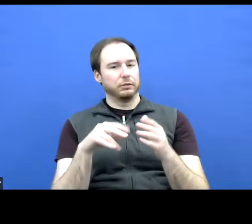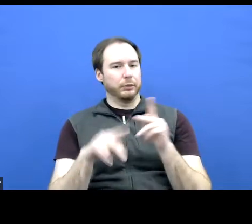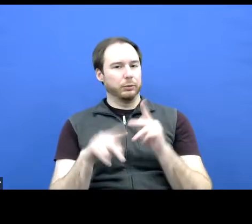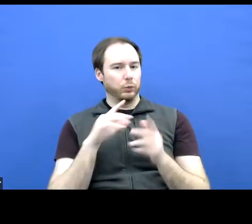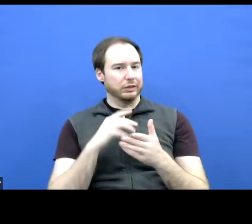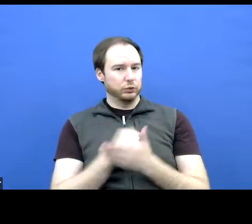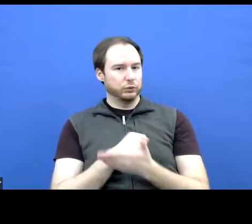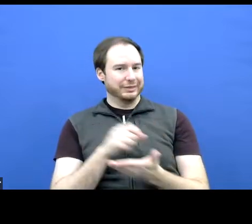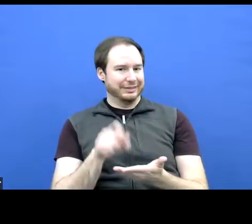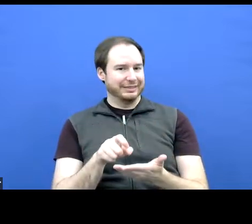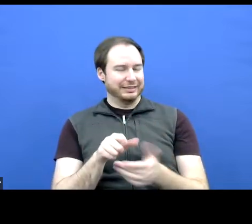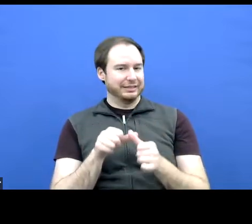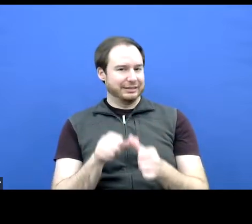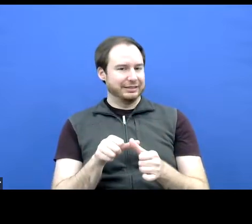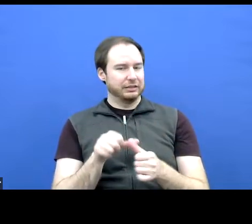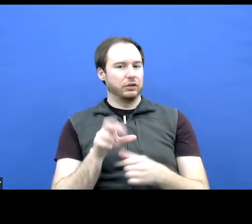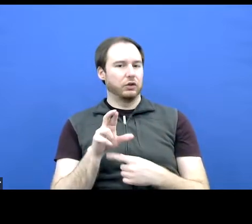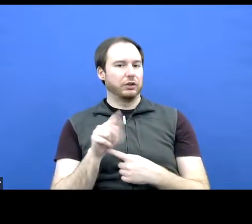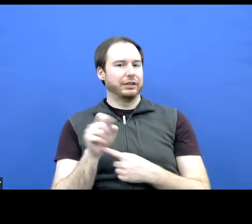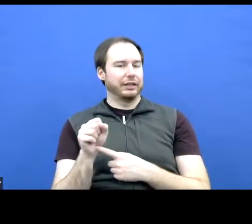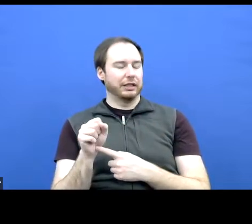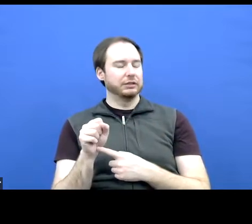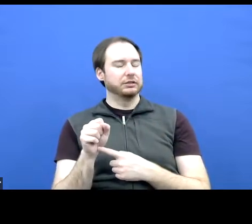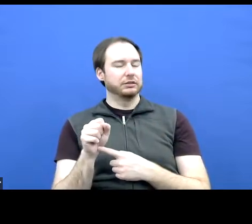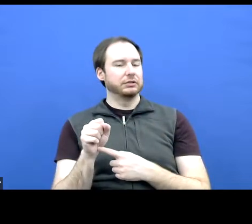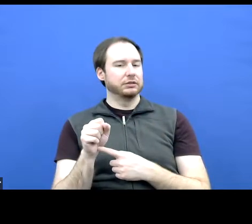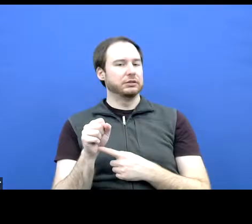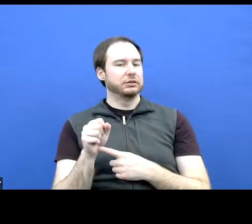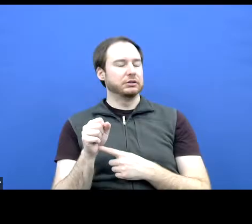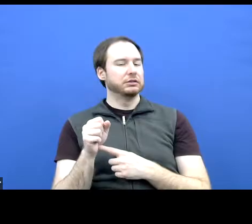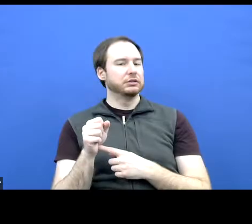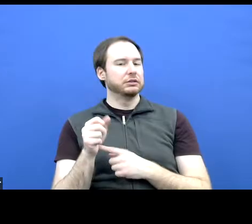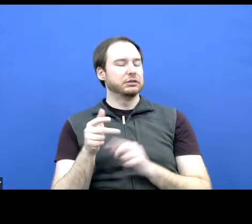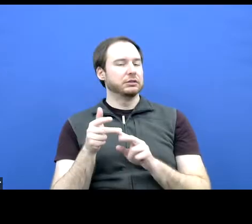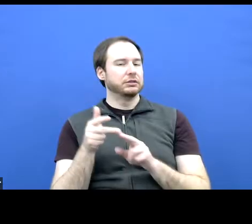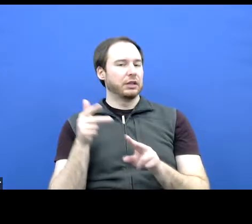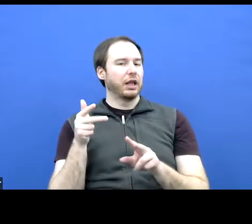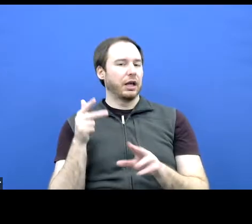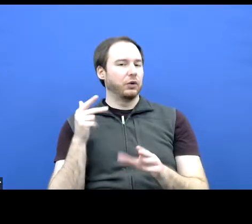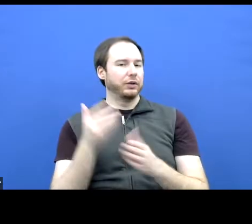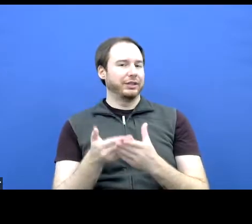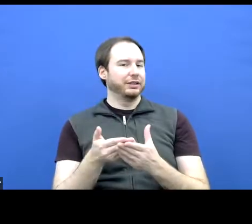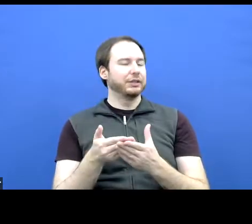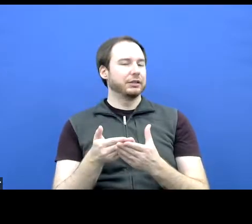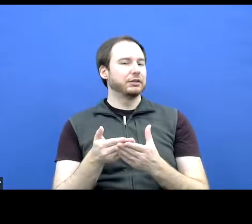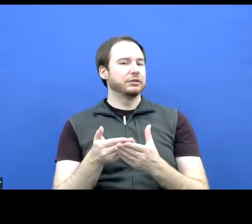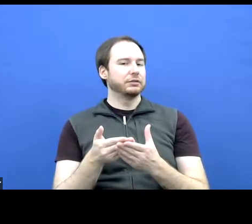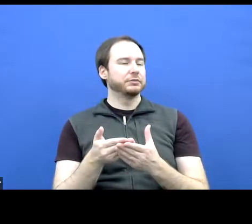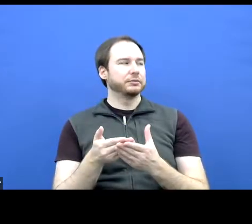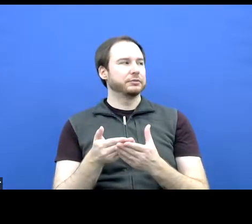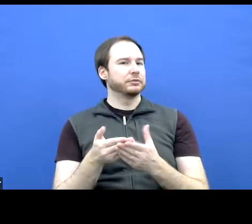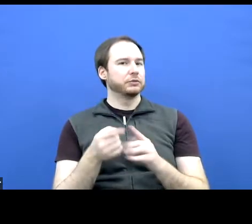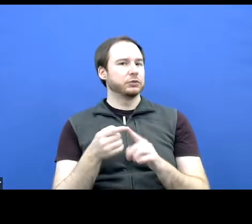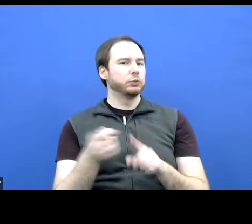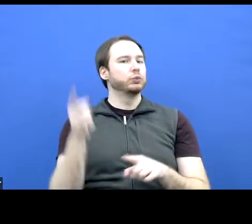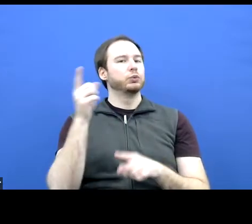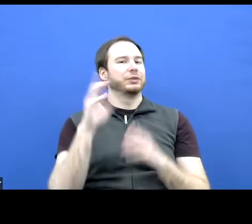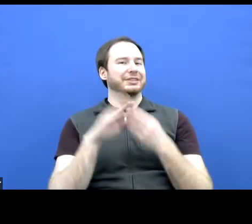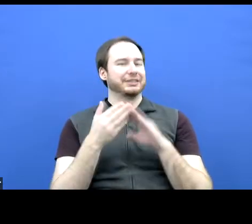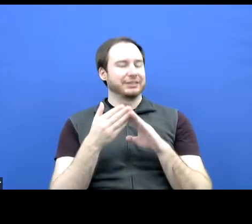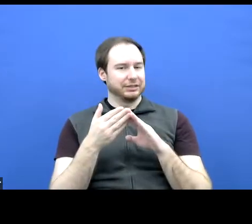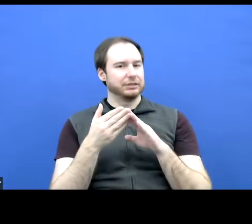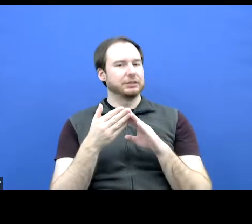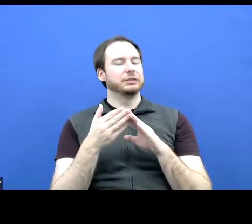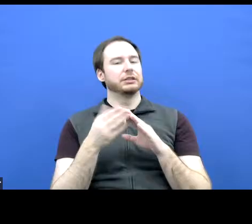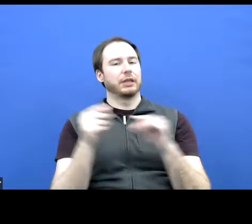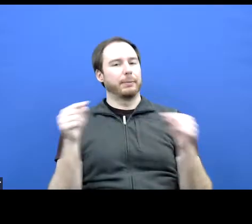that space, that RTS line to get into the city and out